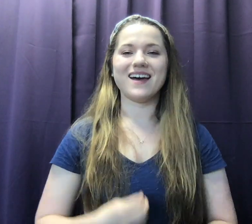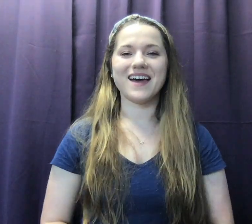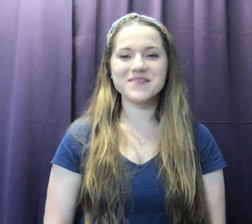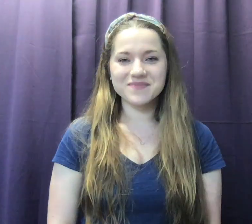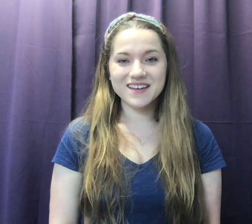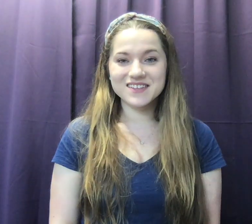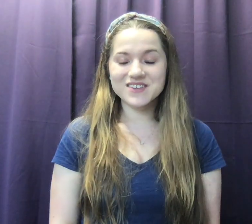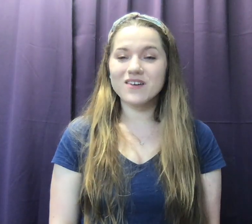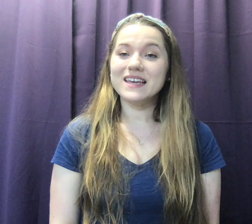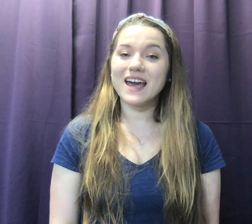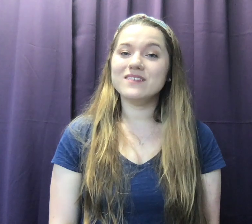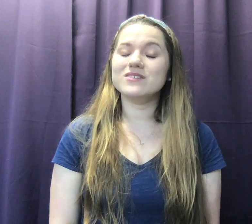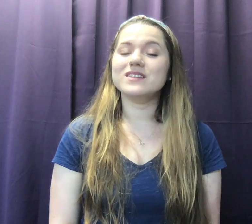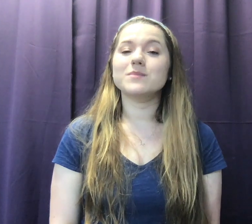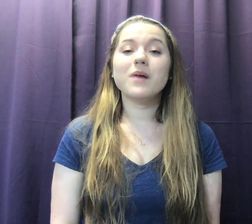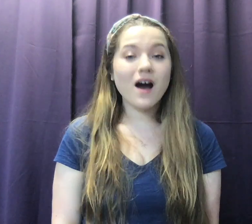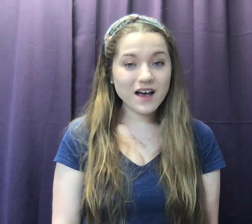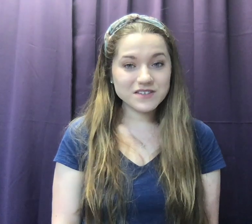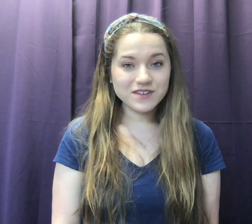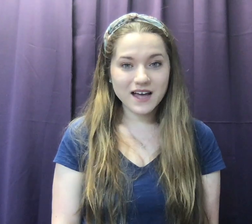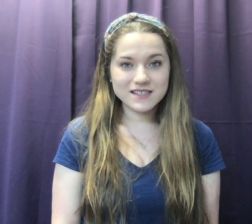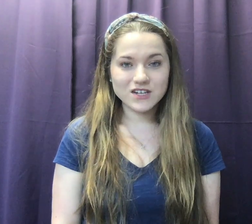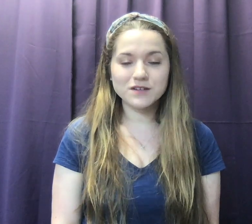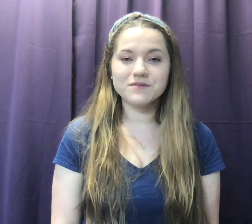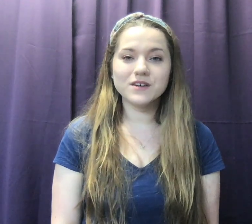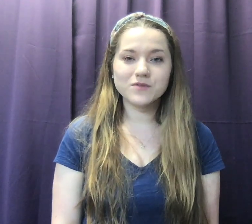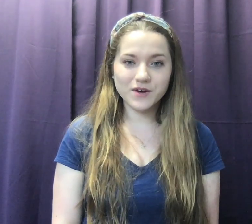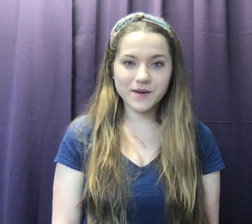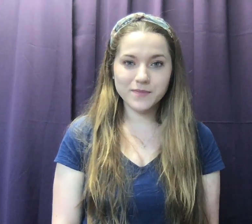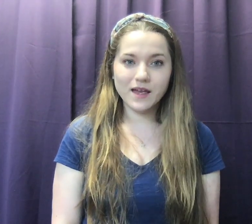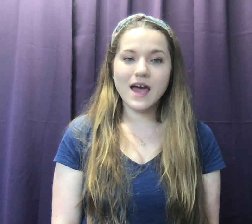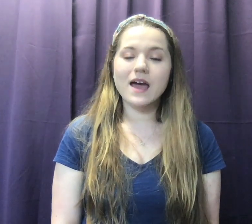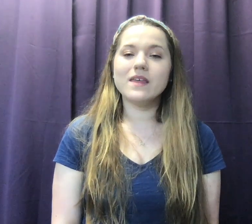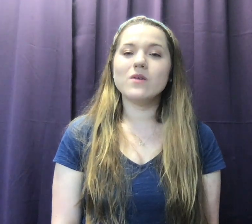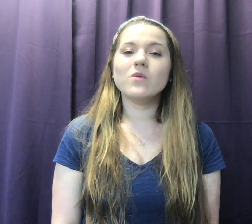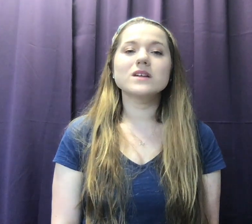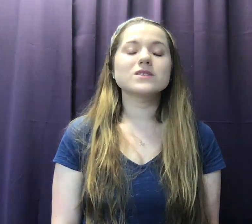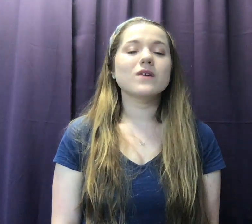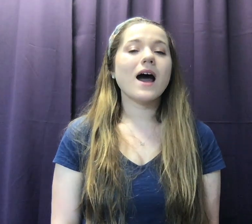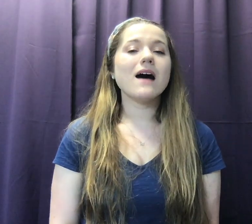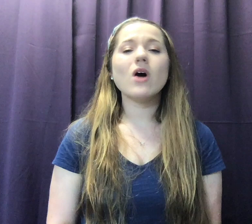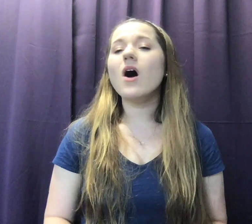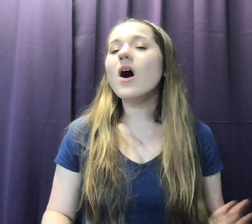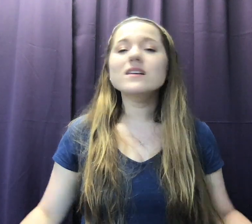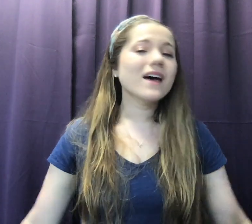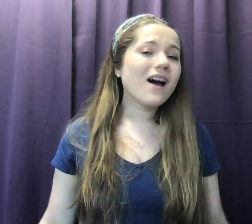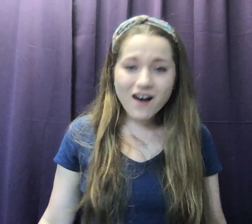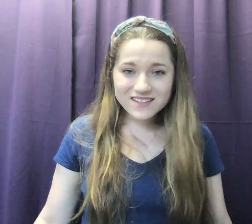Okay, so again, if you need to pause for that section, feel free. And then once you have all of that all